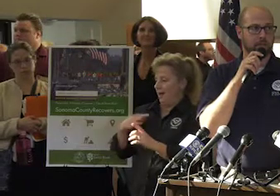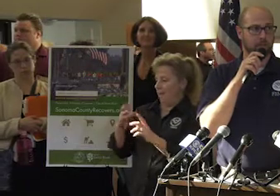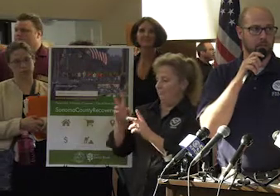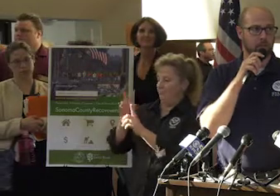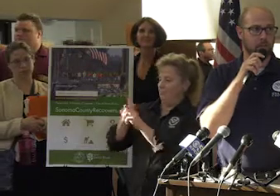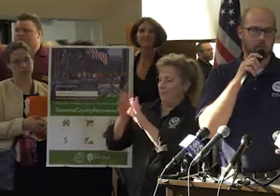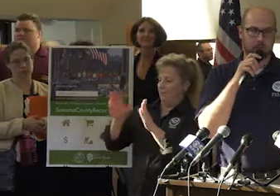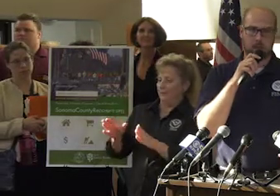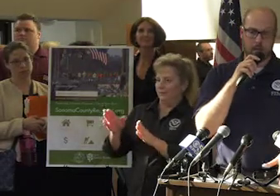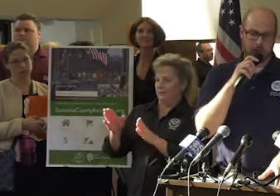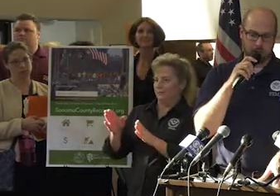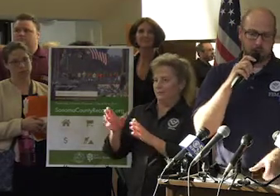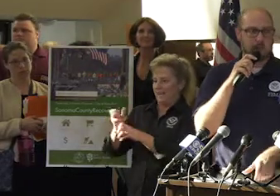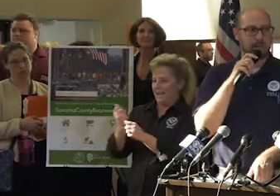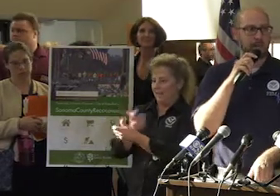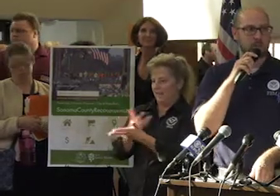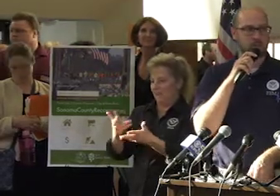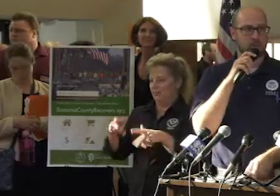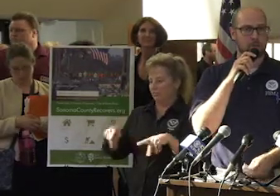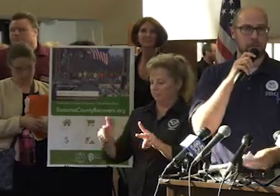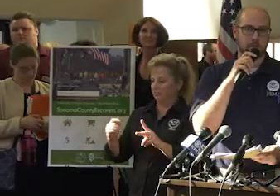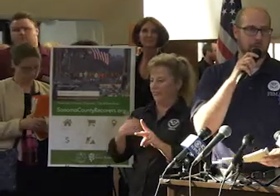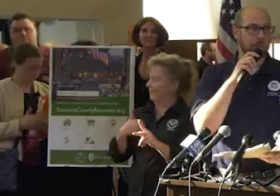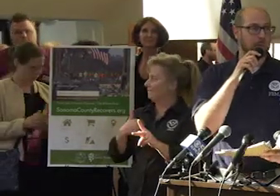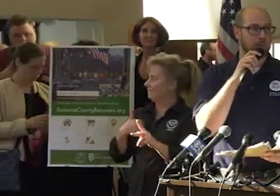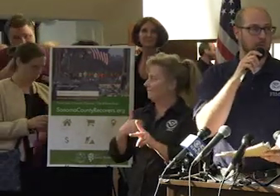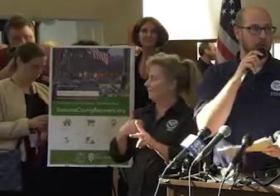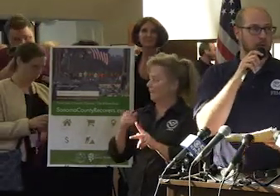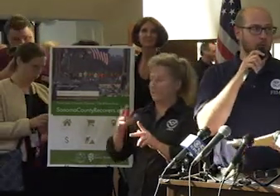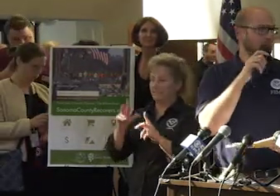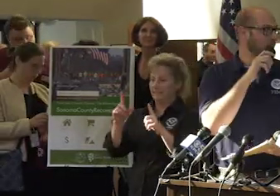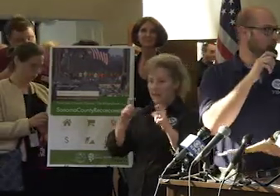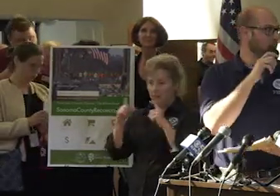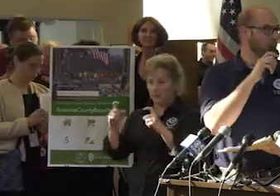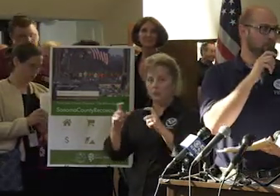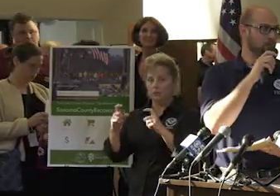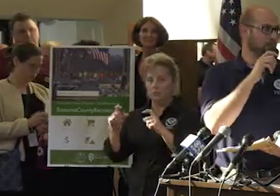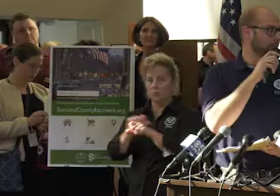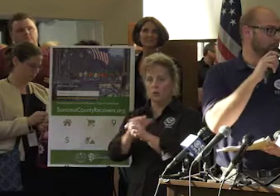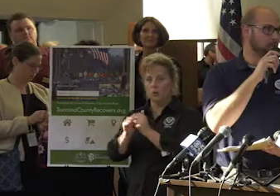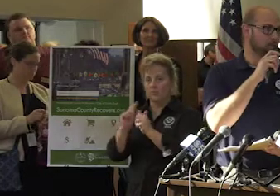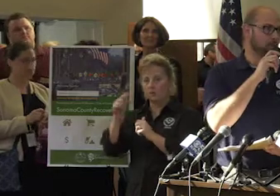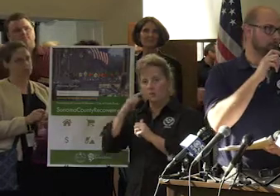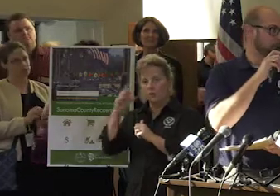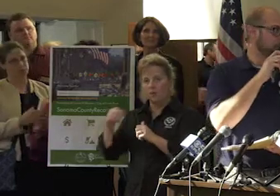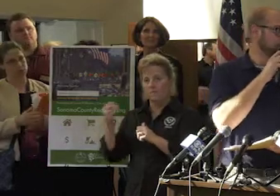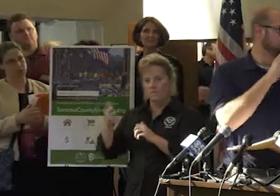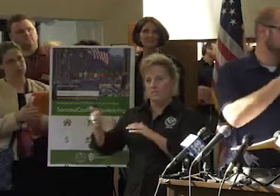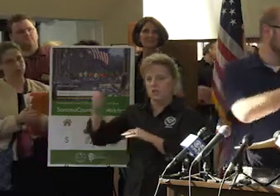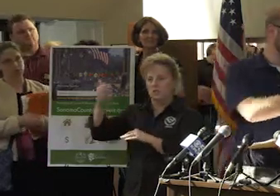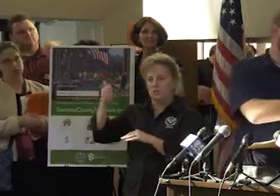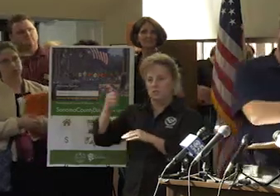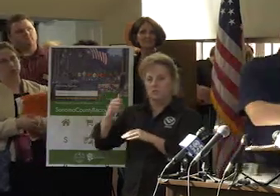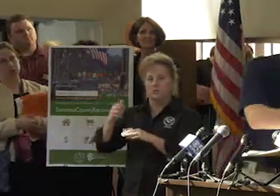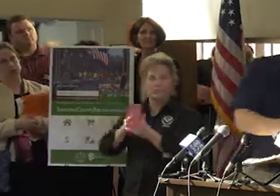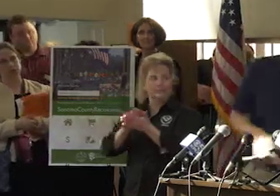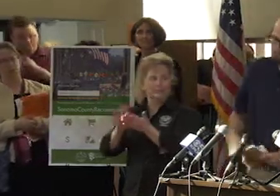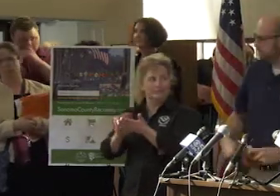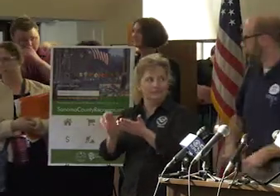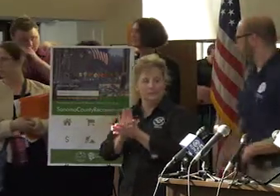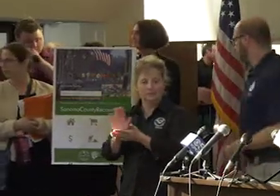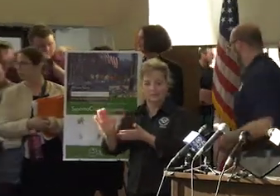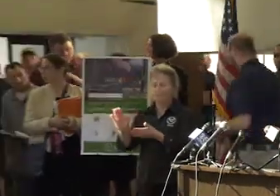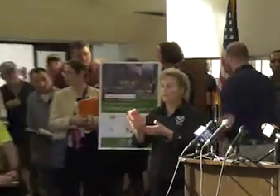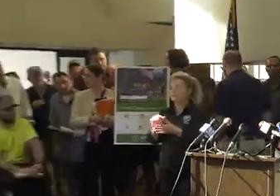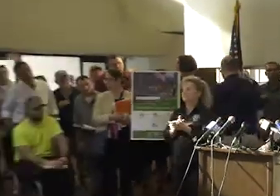everything they're entitled to. So if you have any questions or concern, I would just take the picture and work with the government officials to clear your debris. We're going to answer the question